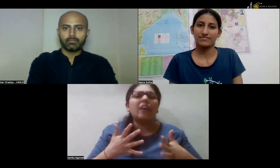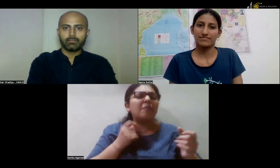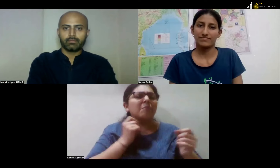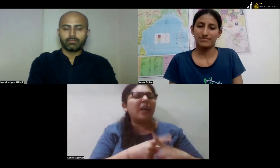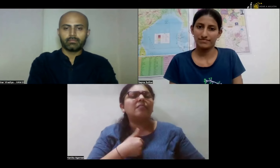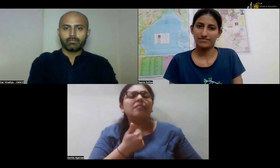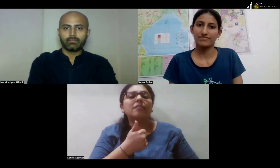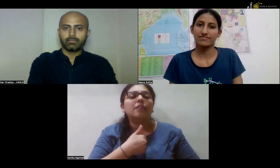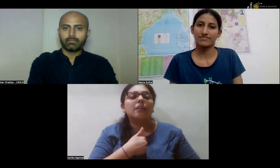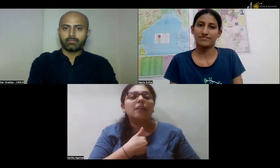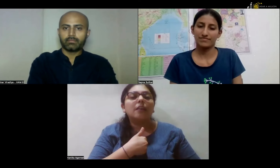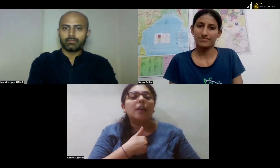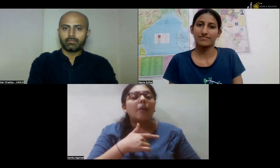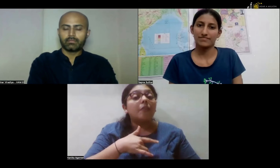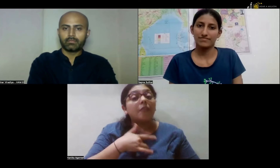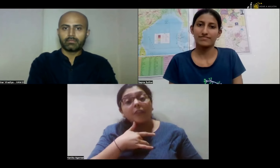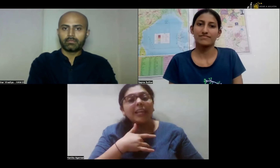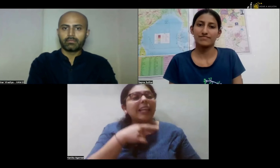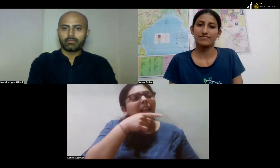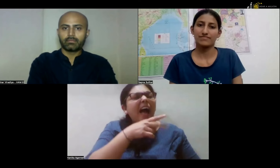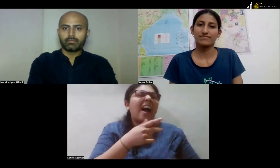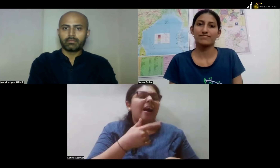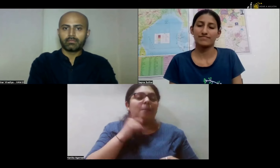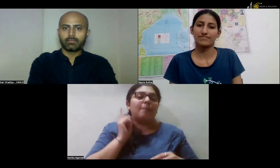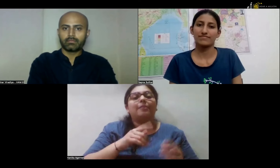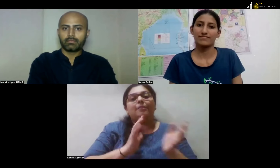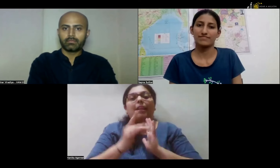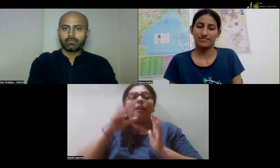So, I felt it, that